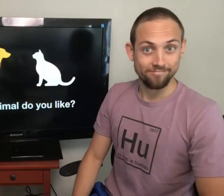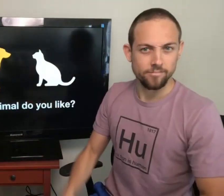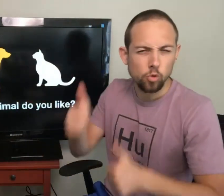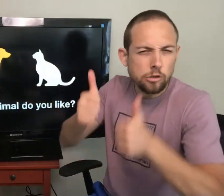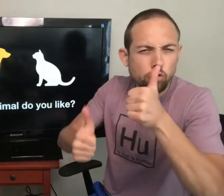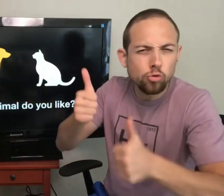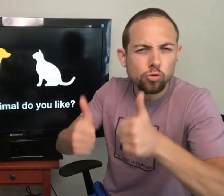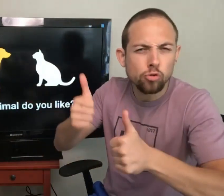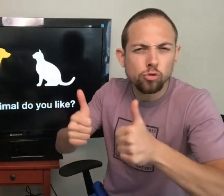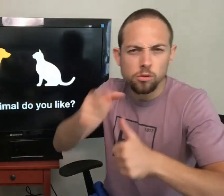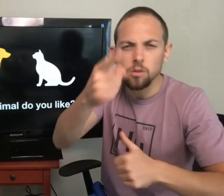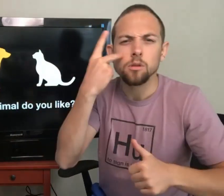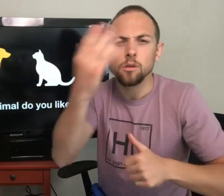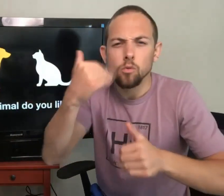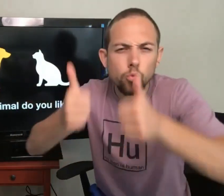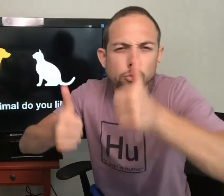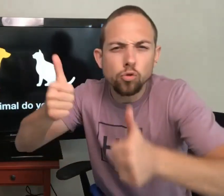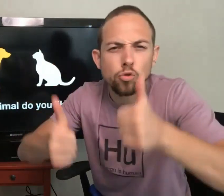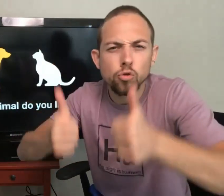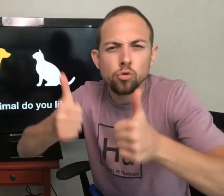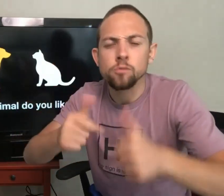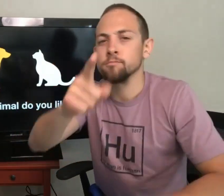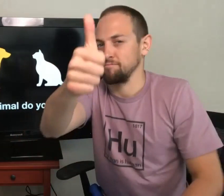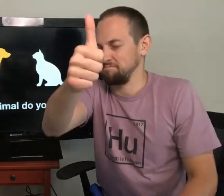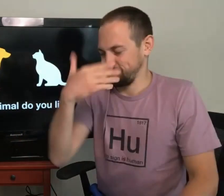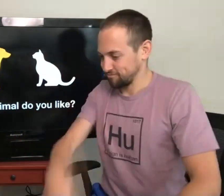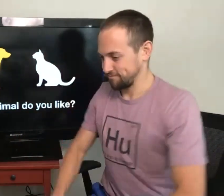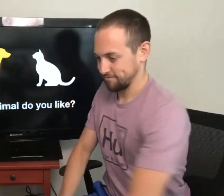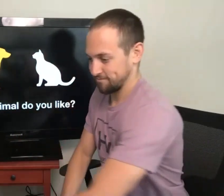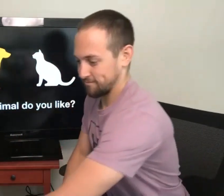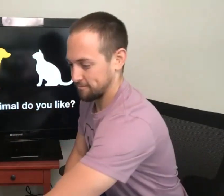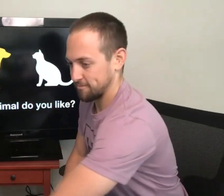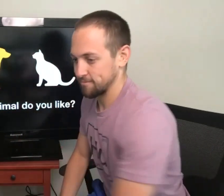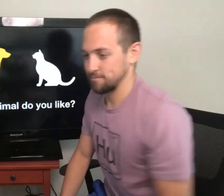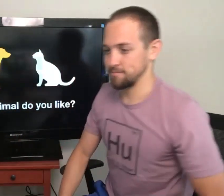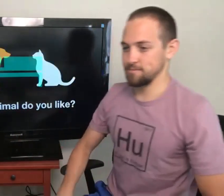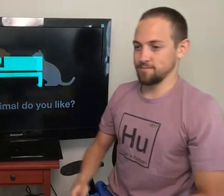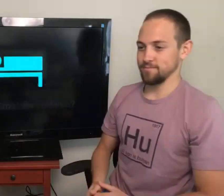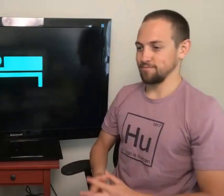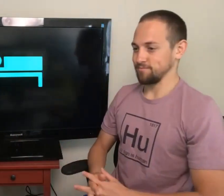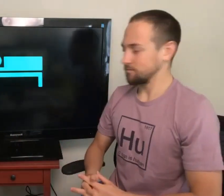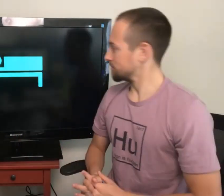like? It's asking you to make a choice. Let me see you copy me. That looks